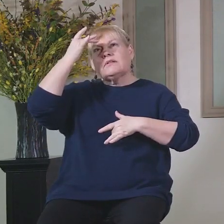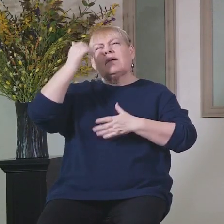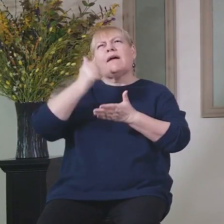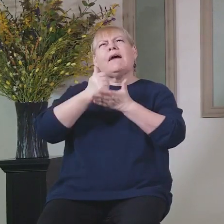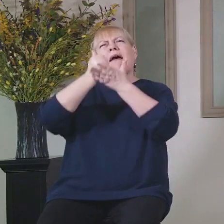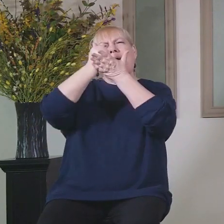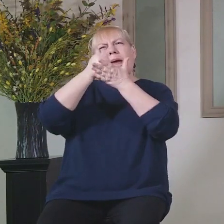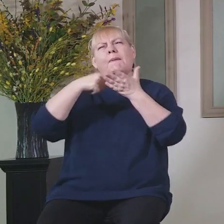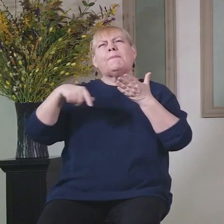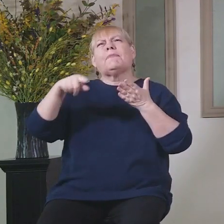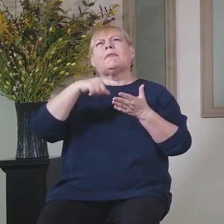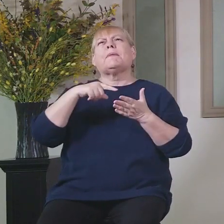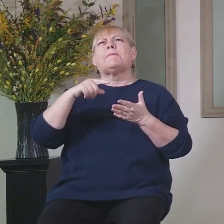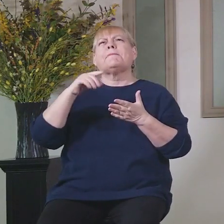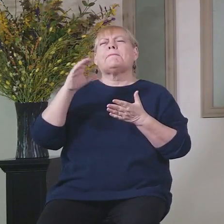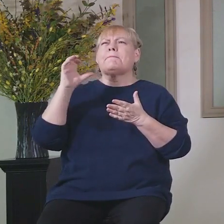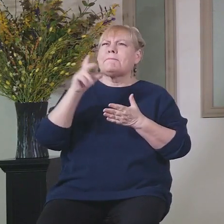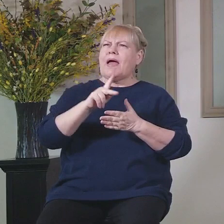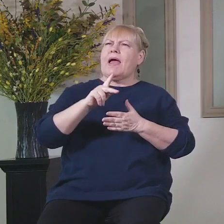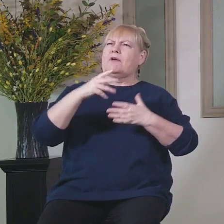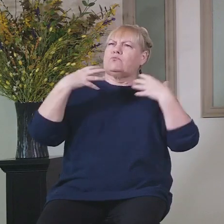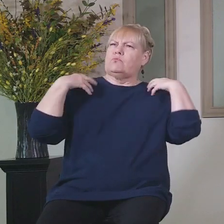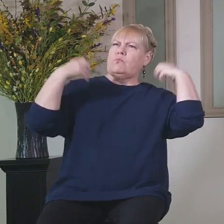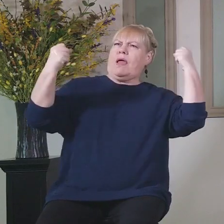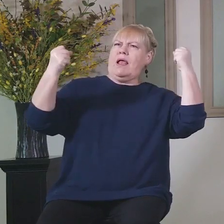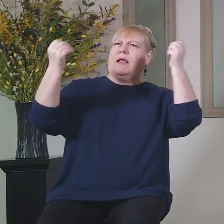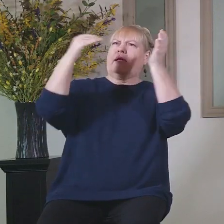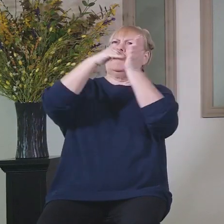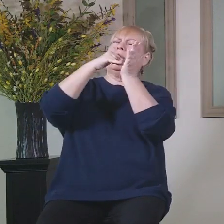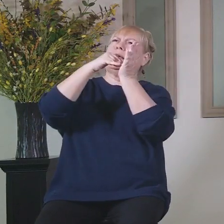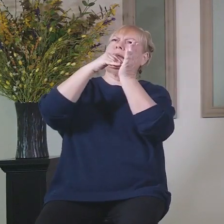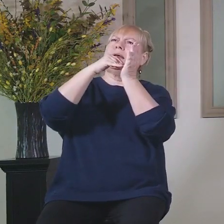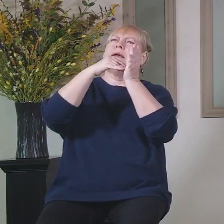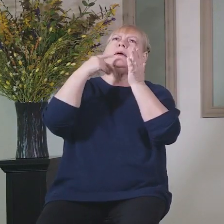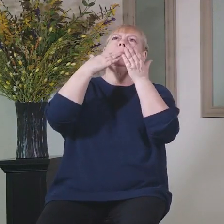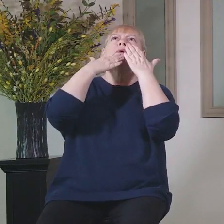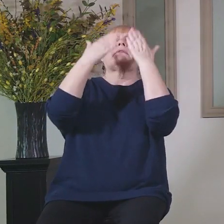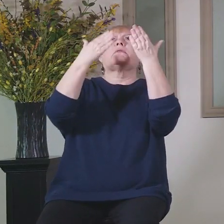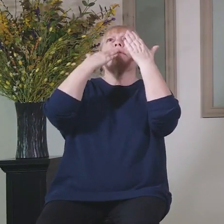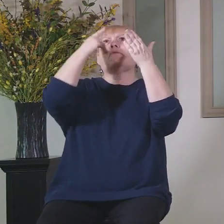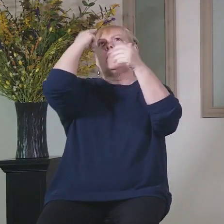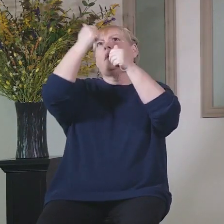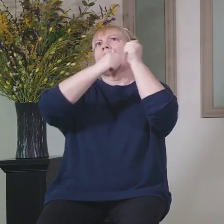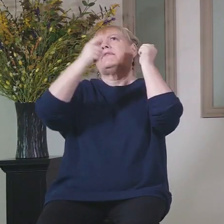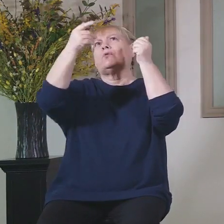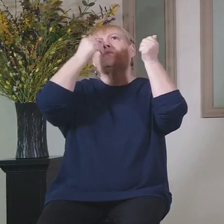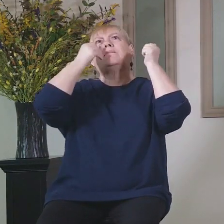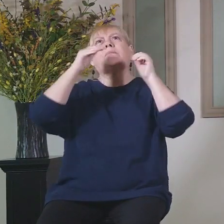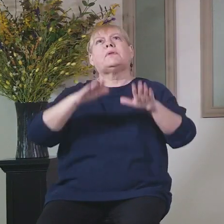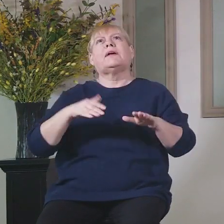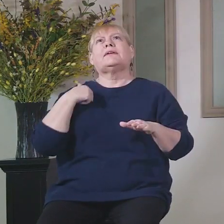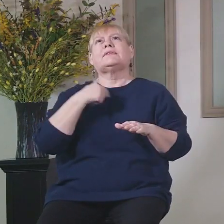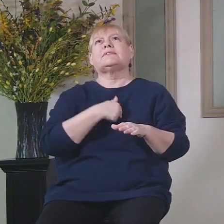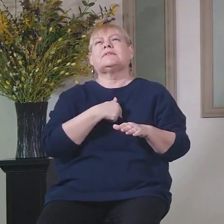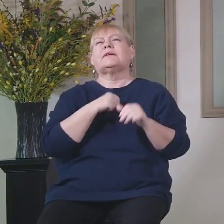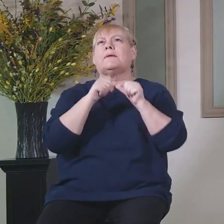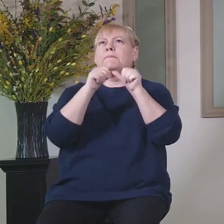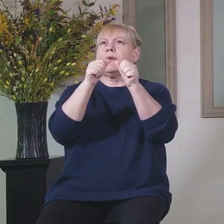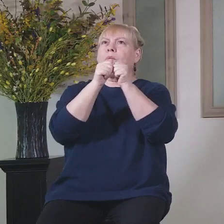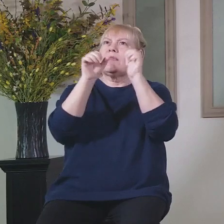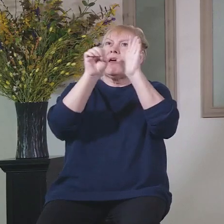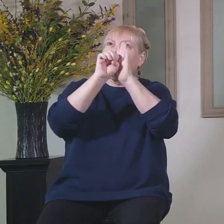help get them back to 100%. And we thank you for everything you've blessed us with. Please be with the